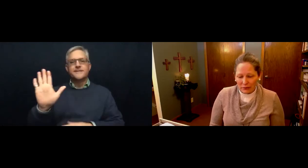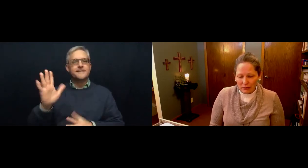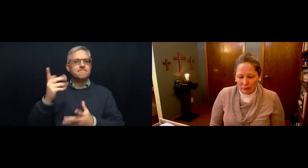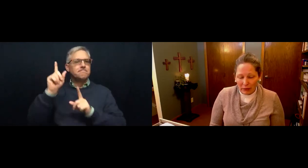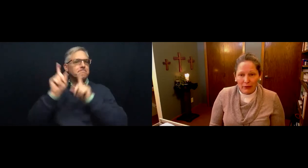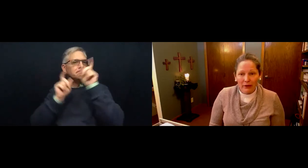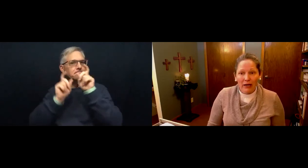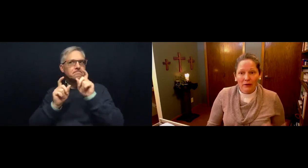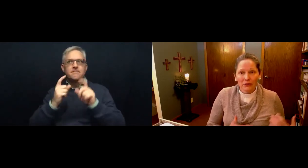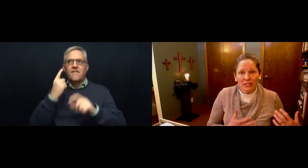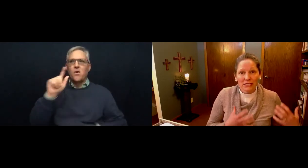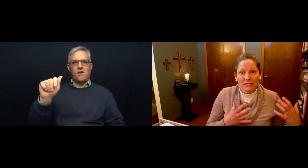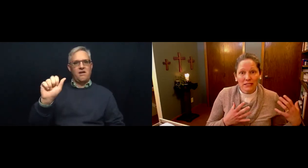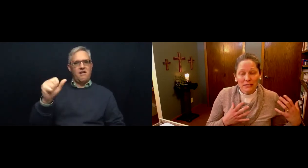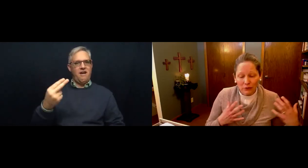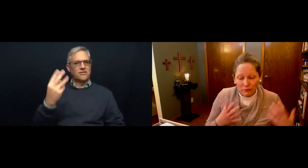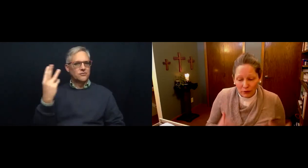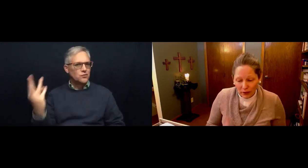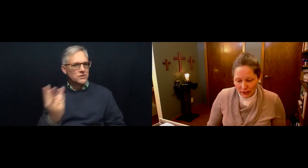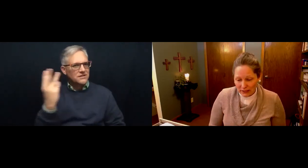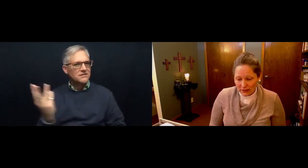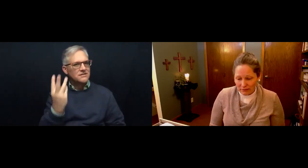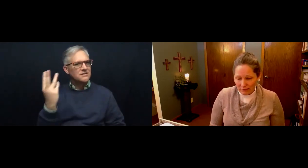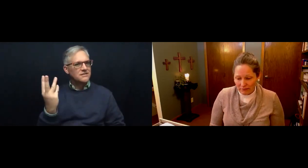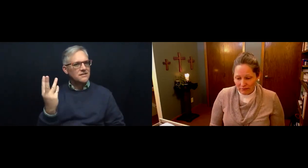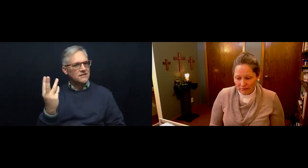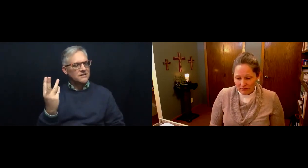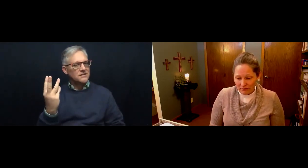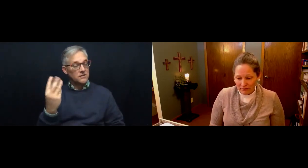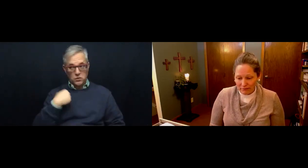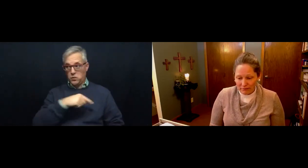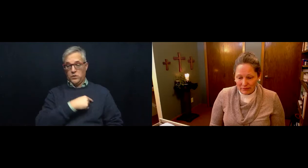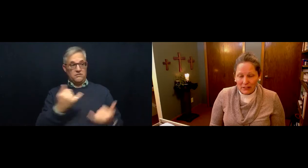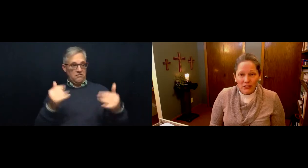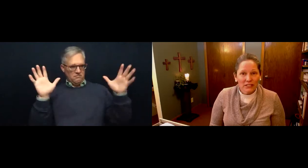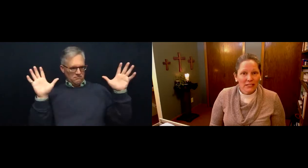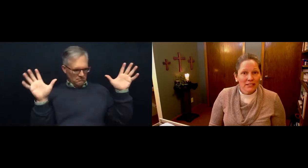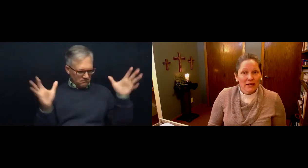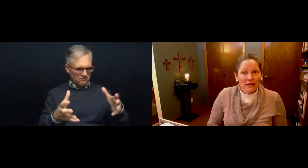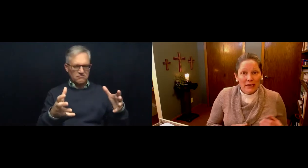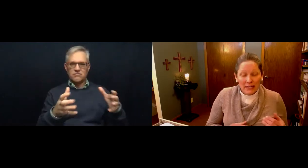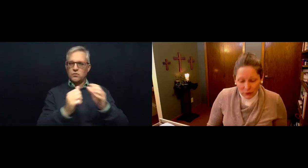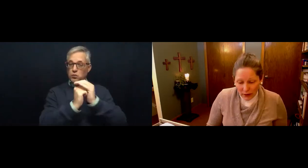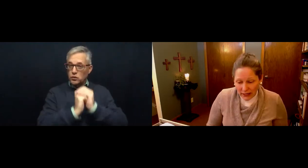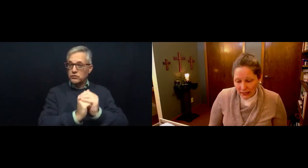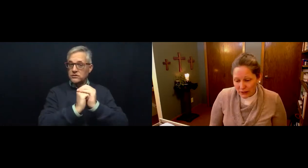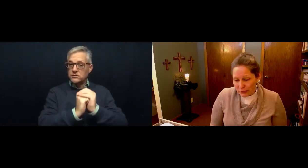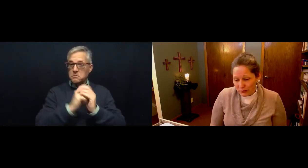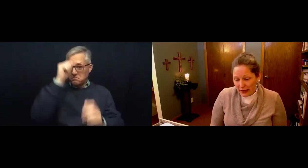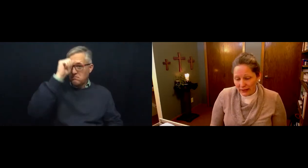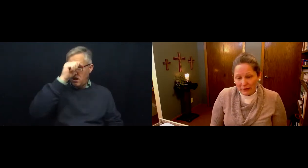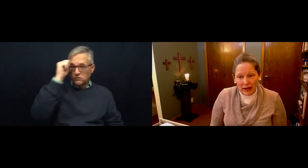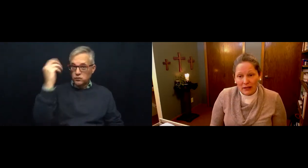to remember how Jesus is so focused. Jesus is ready